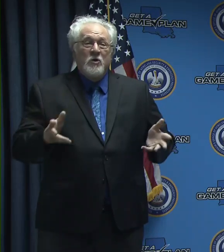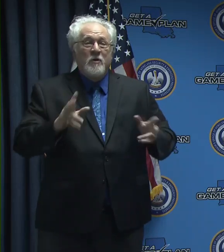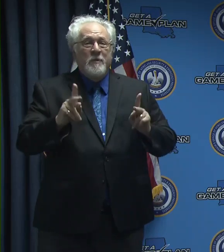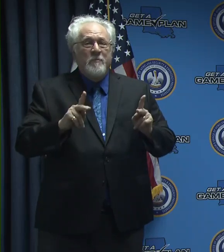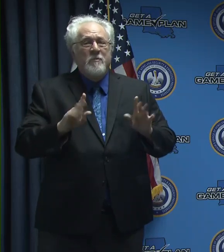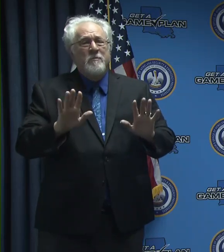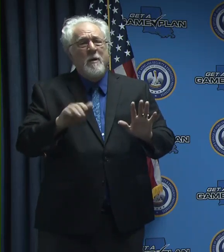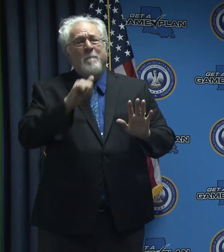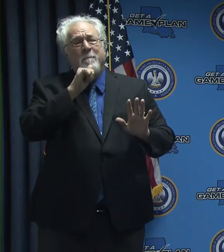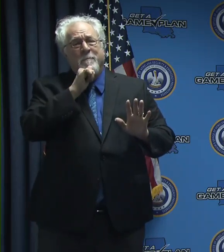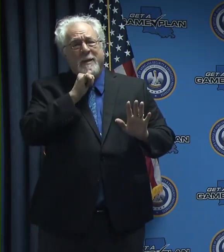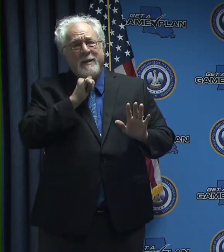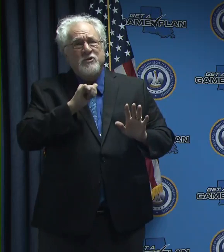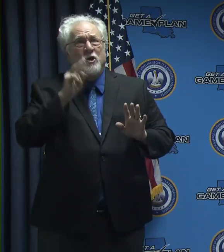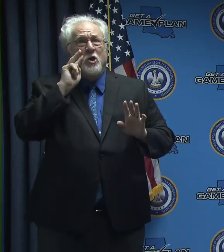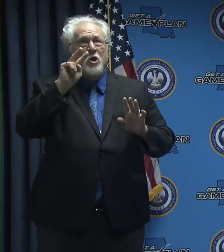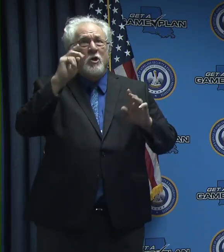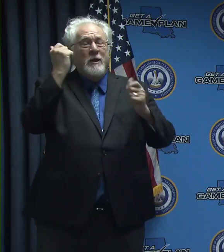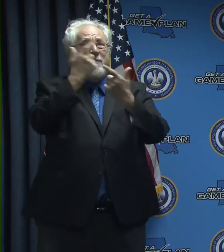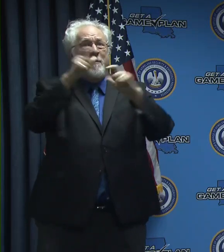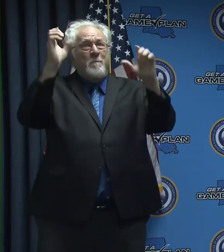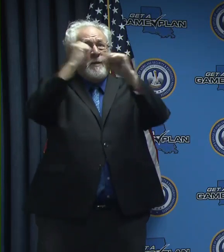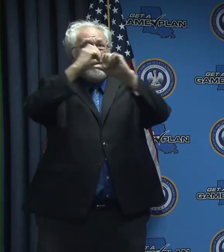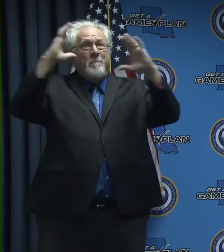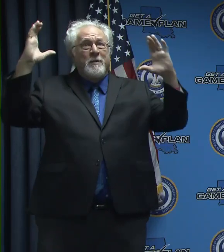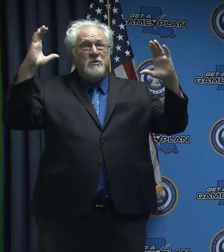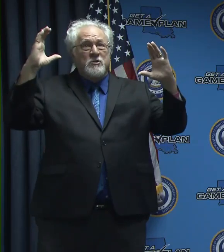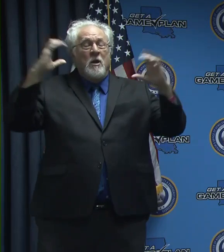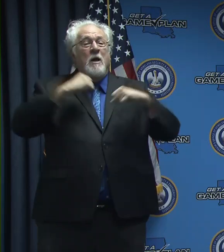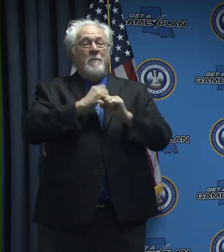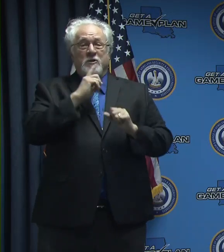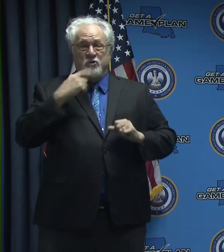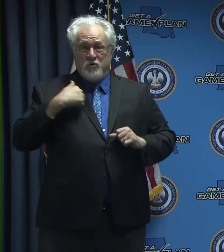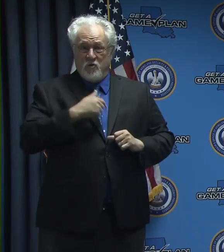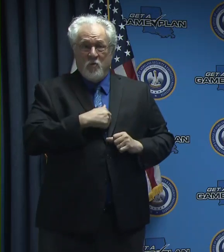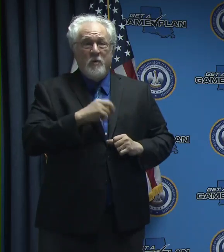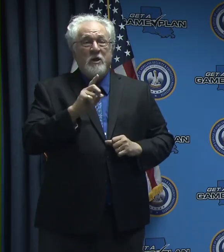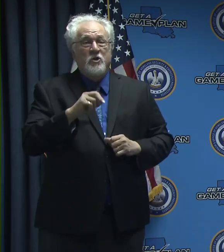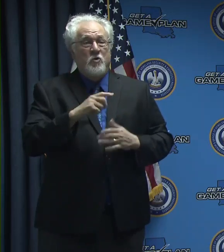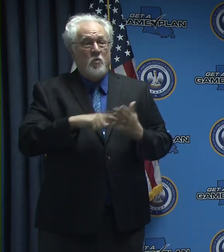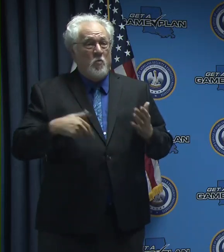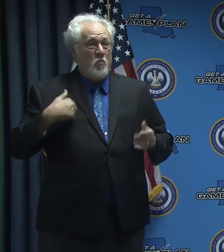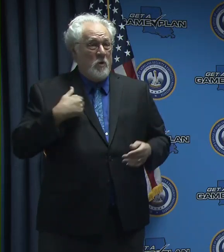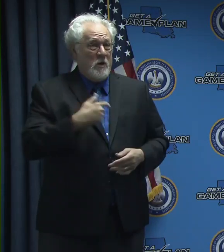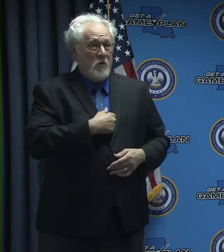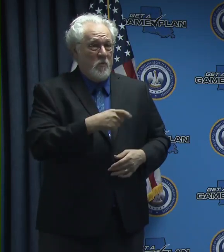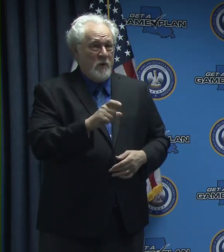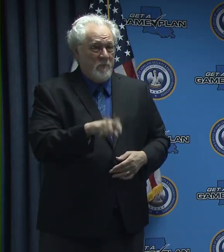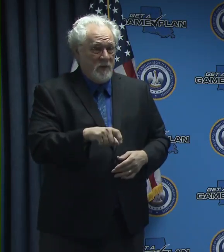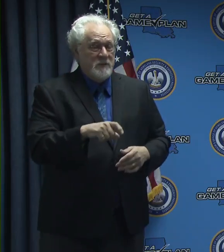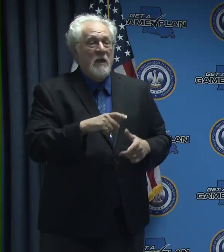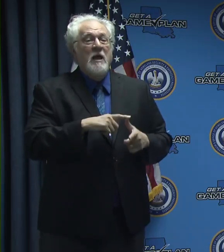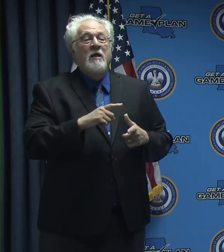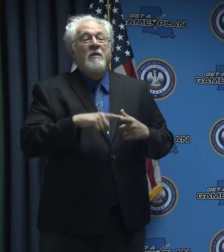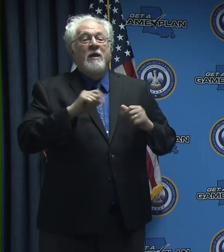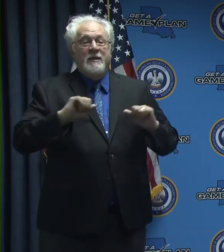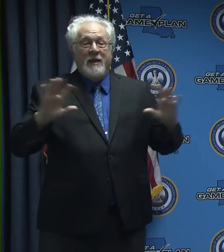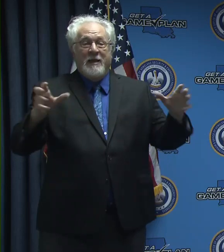to be patient, look at the big picture, and let's make sure that we do what we have to do now so that we can all get